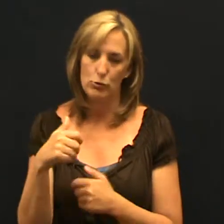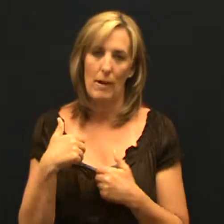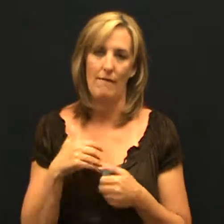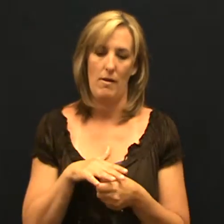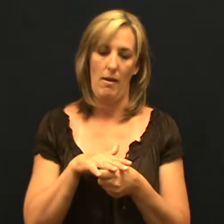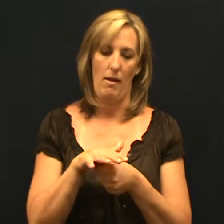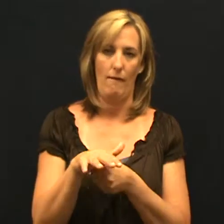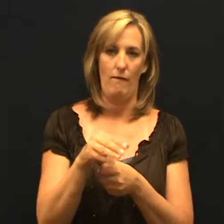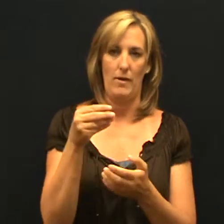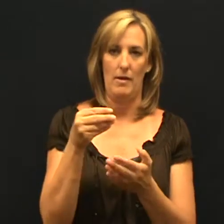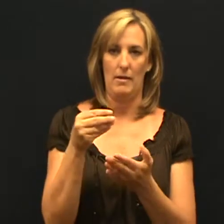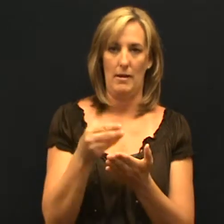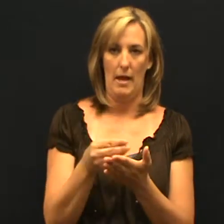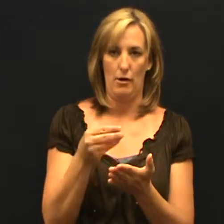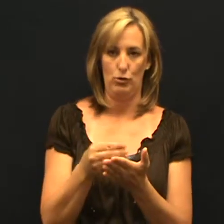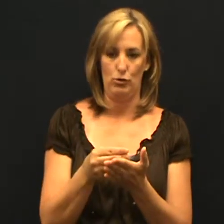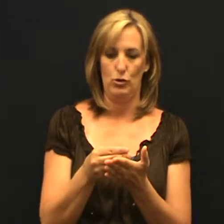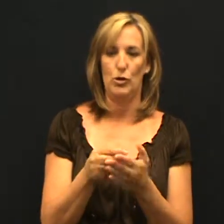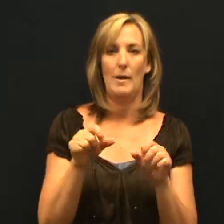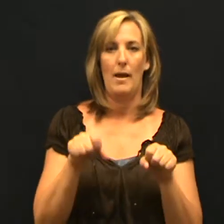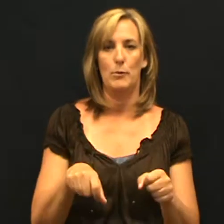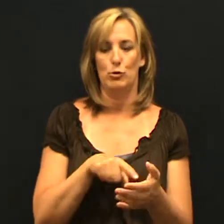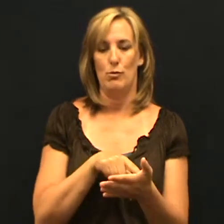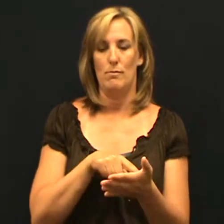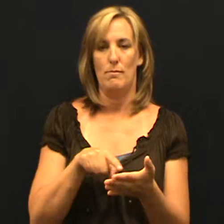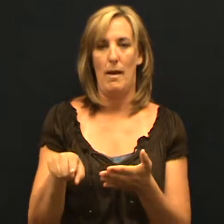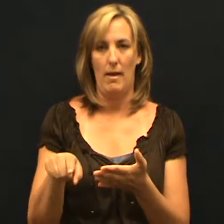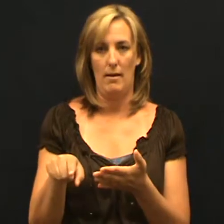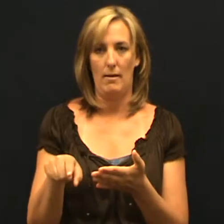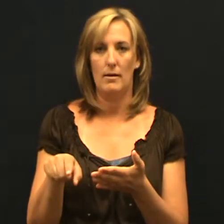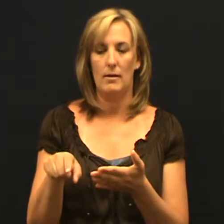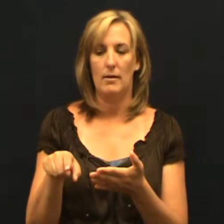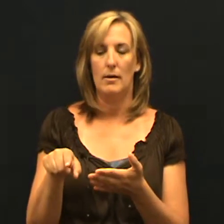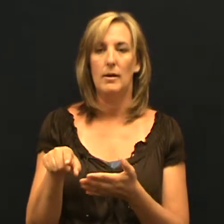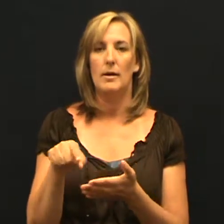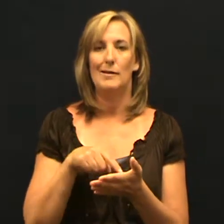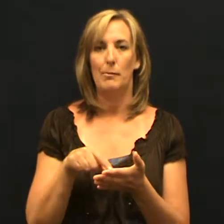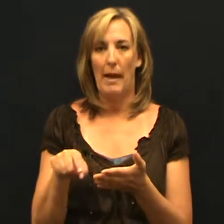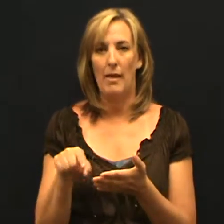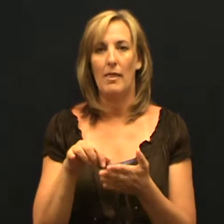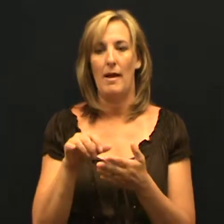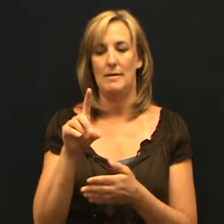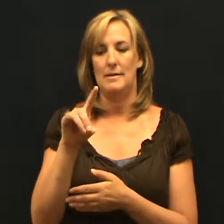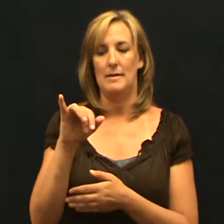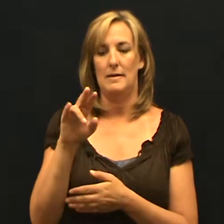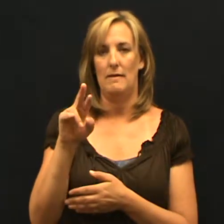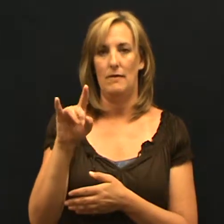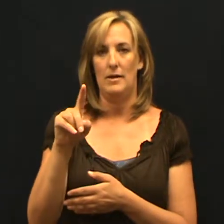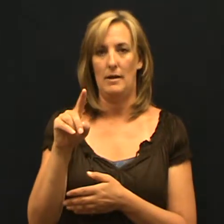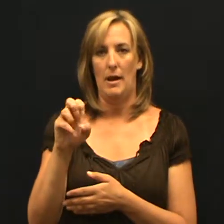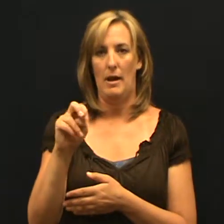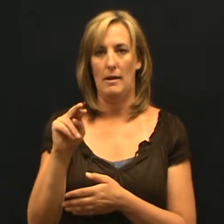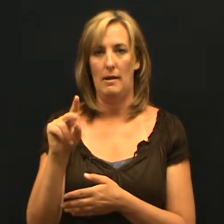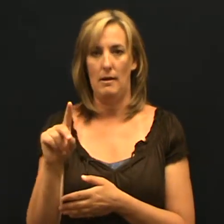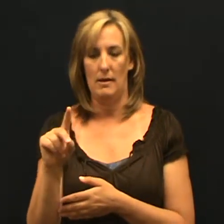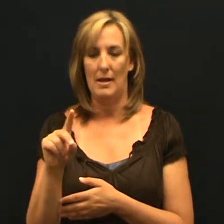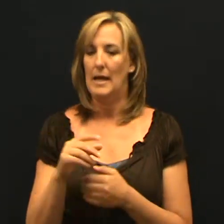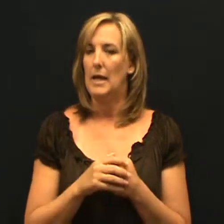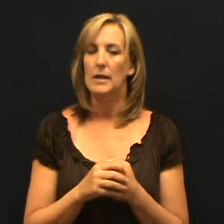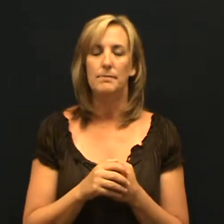that dividend. Remember, retained earnings doesn't mean cash, it doesn't equal cash. It's just the net income